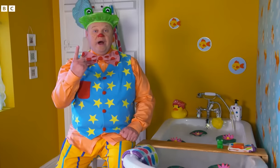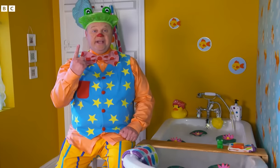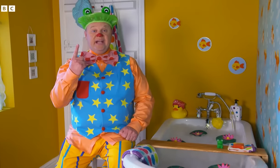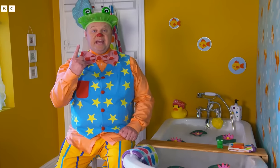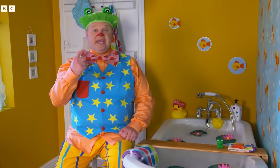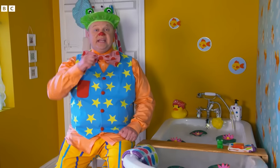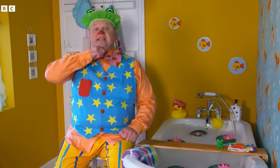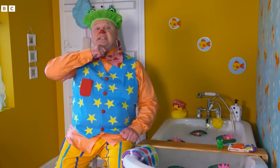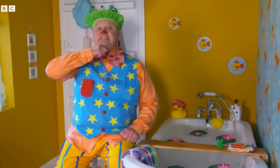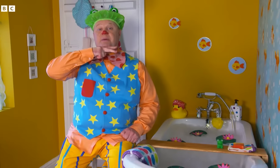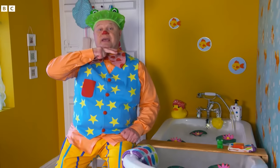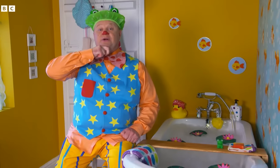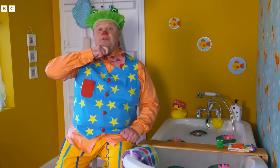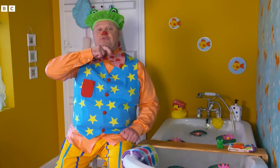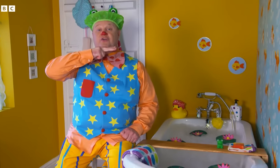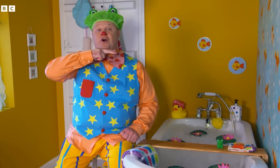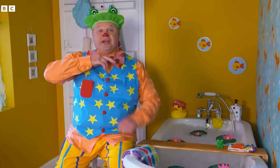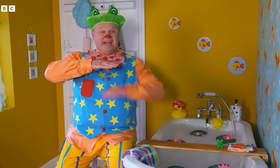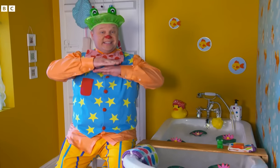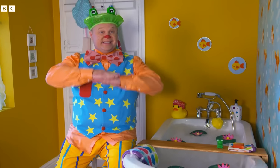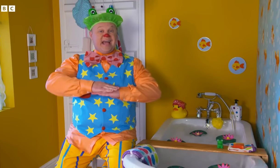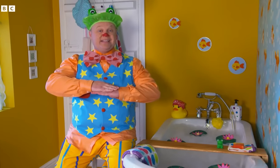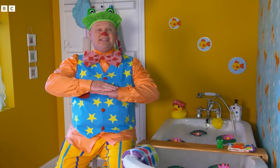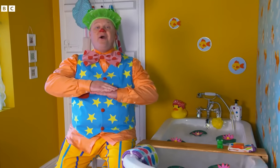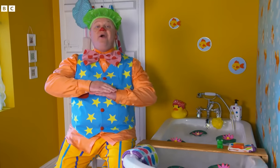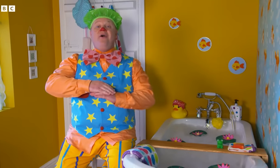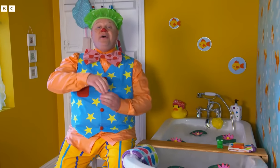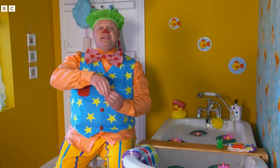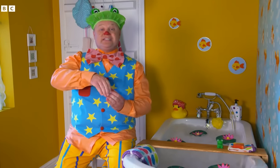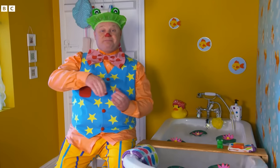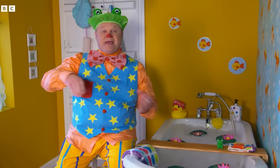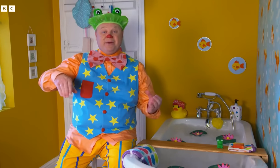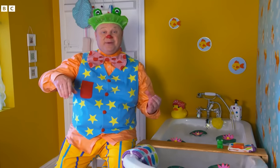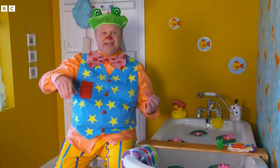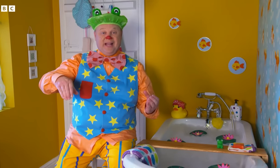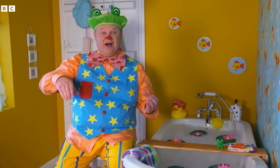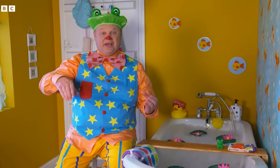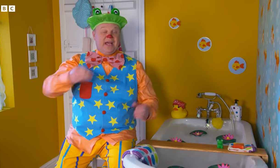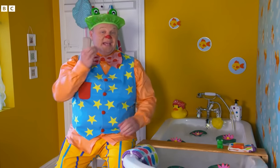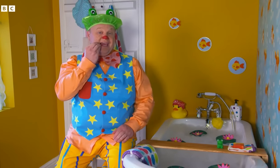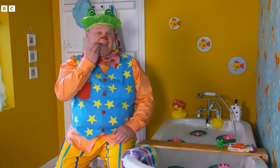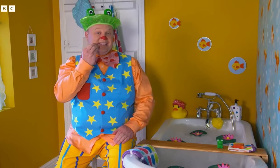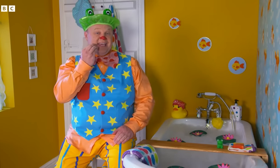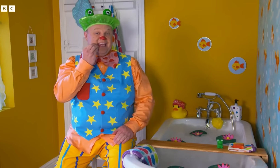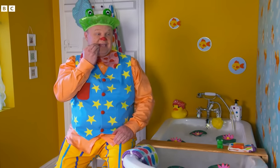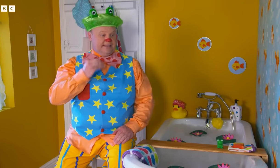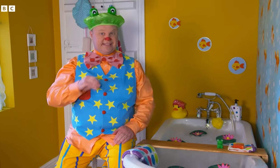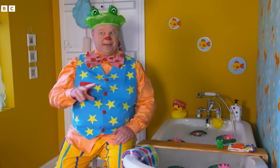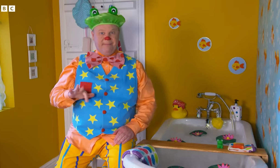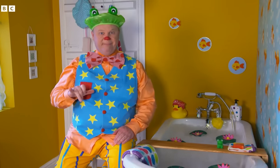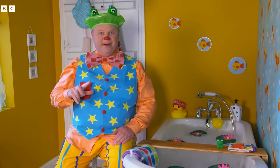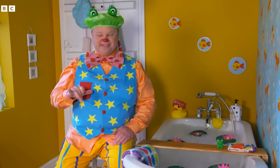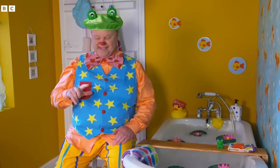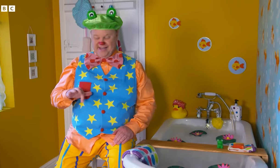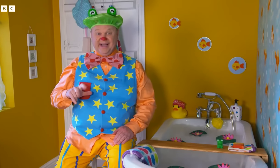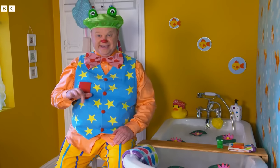One little speckled frog sat on a speckled log, eating some most